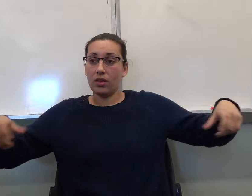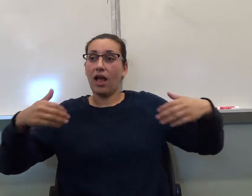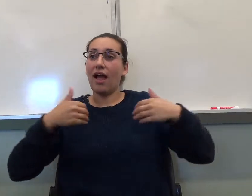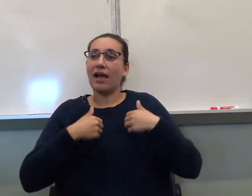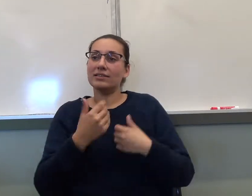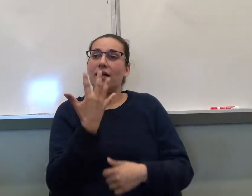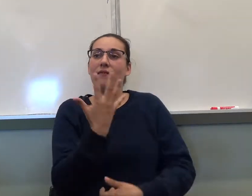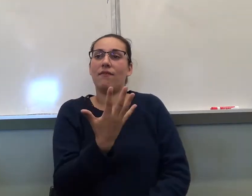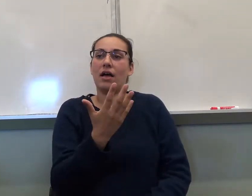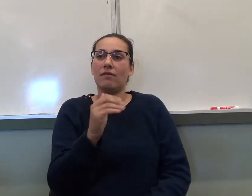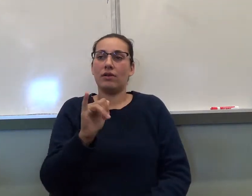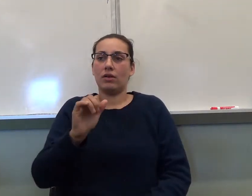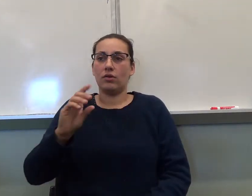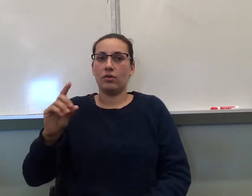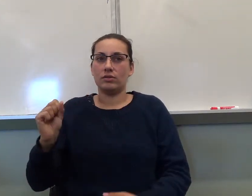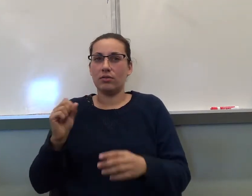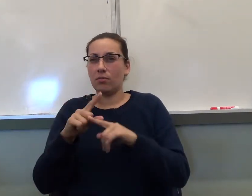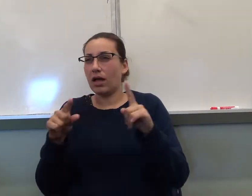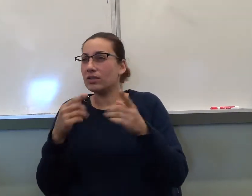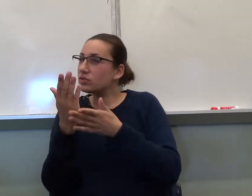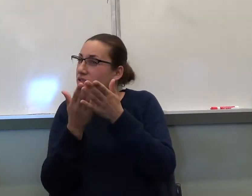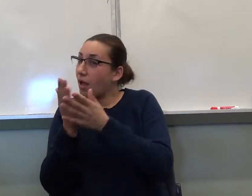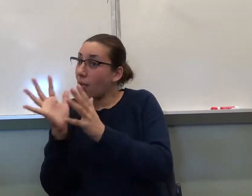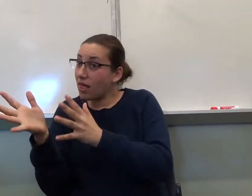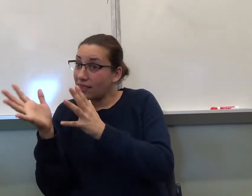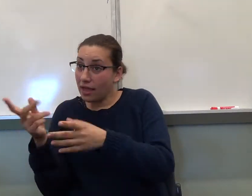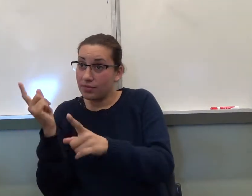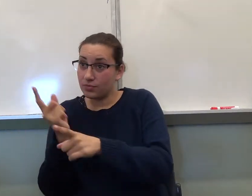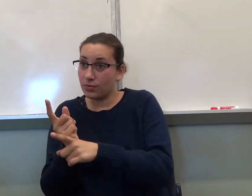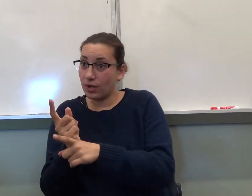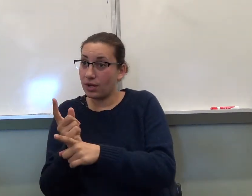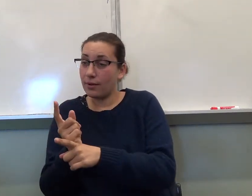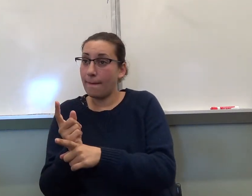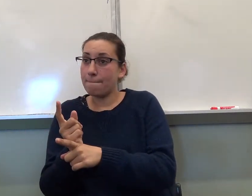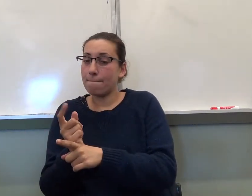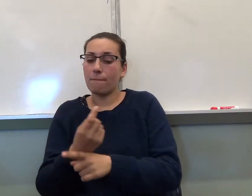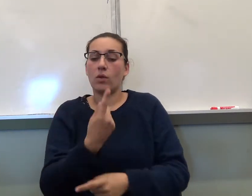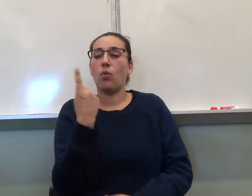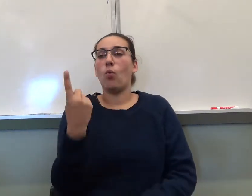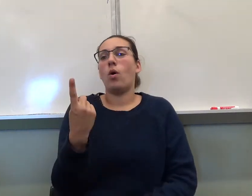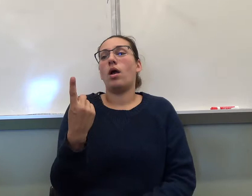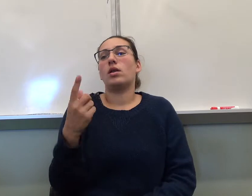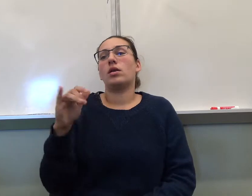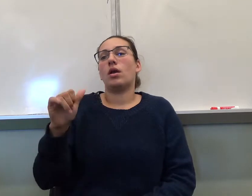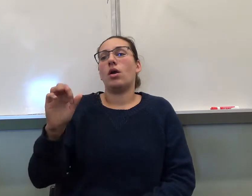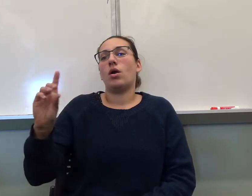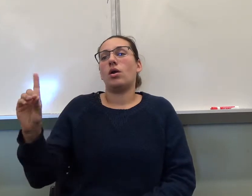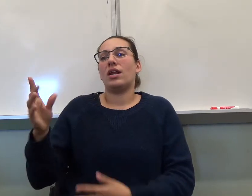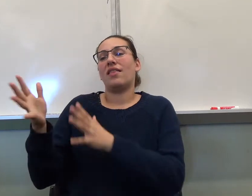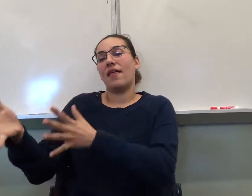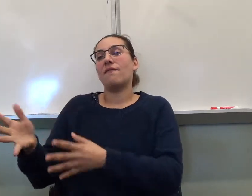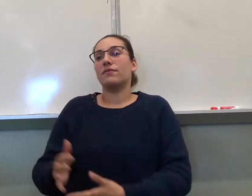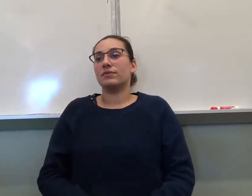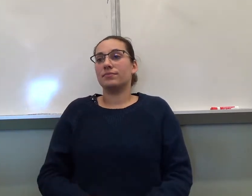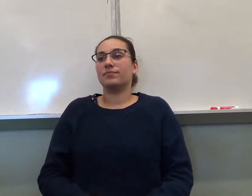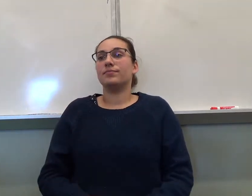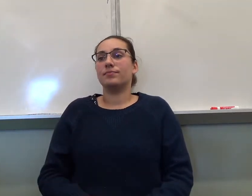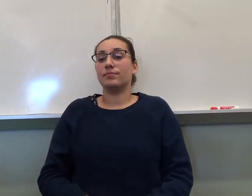times, but there's a little leftover, isn't there? There's 1 yard left over. So in order to get this done, she's going to have to buy